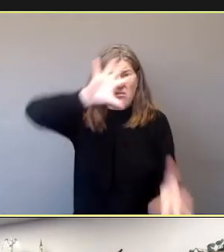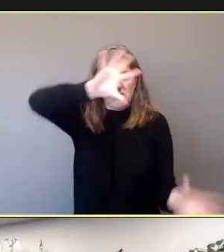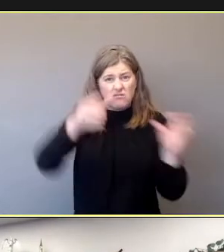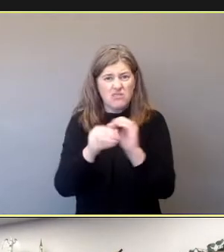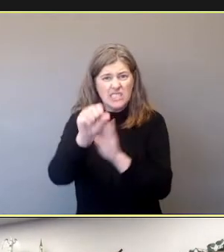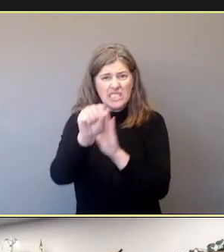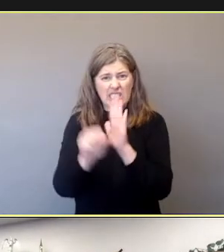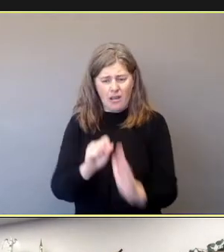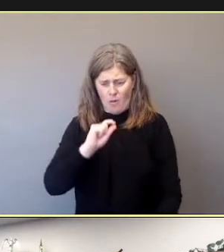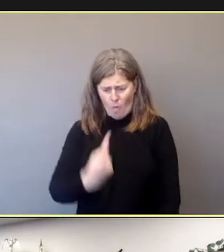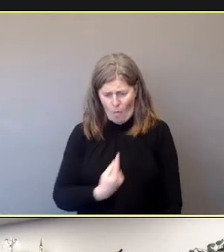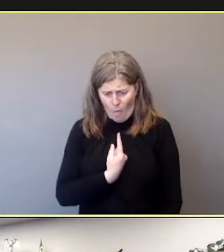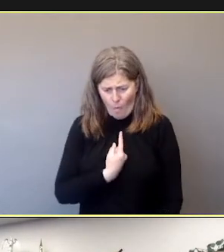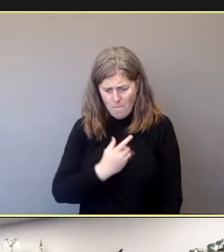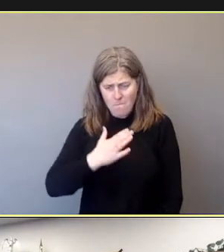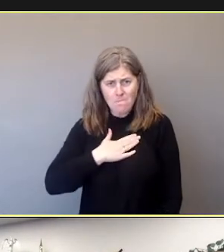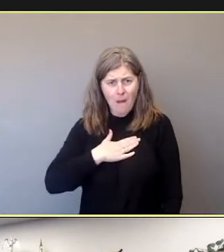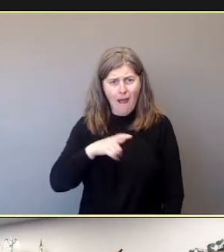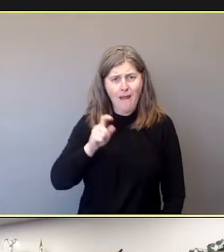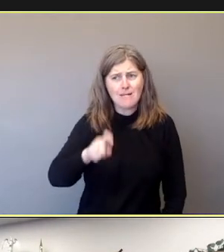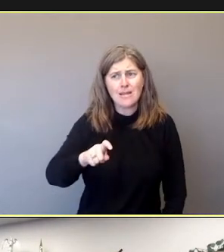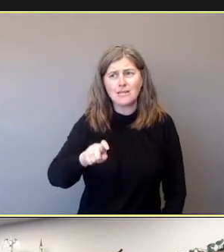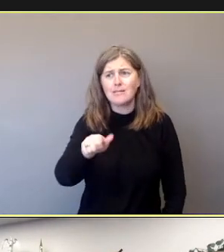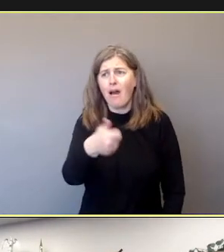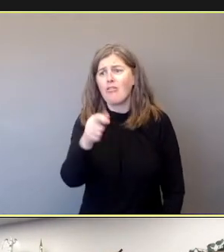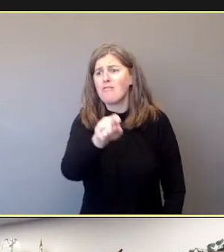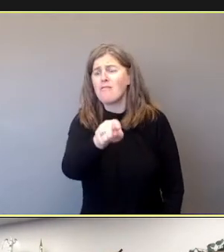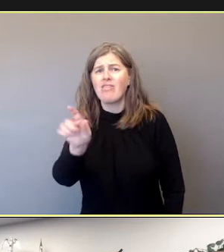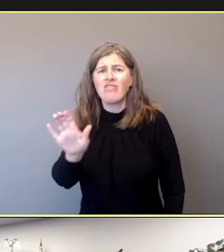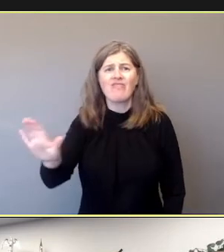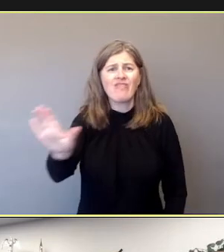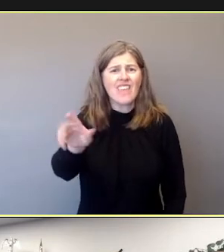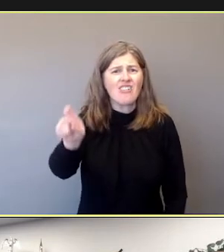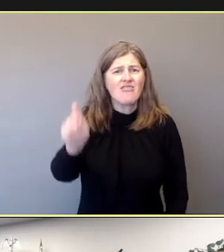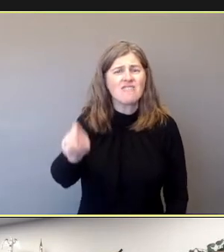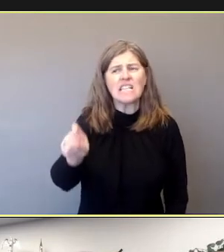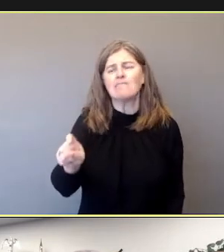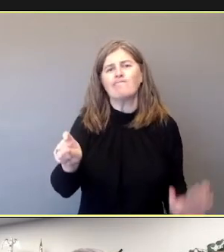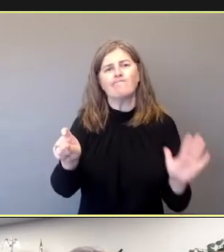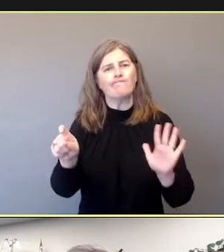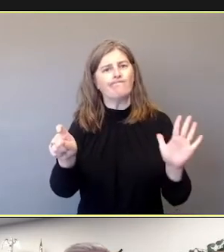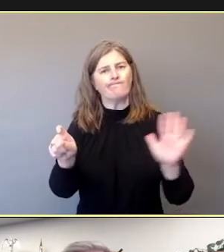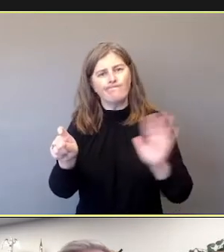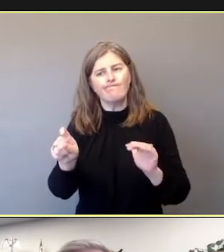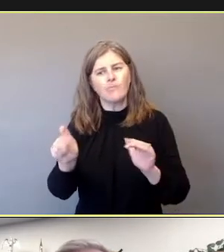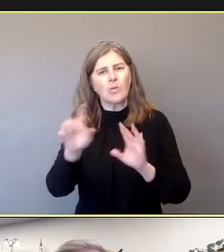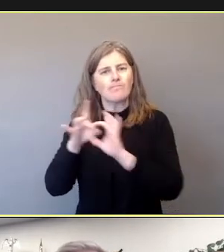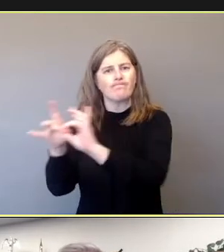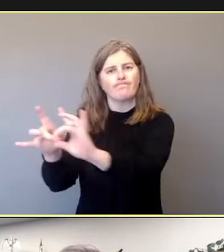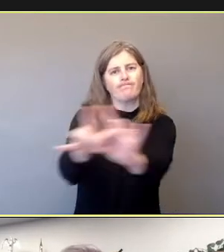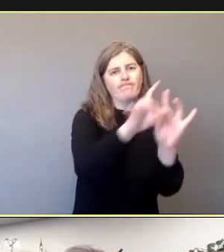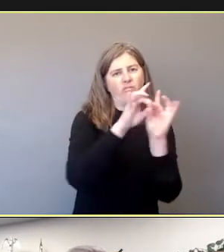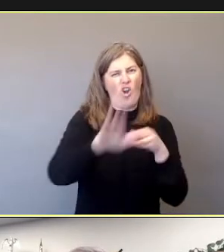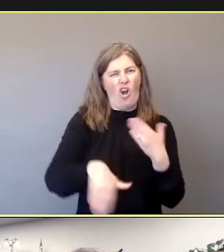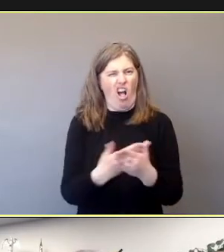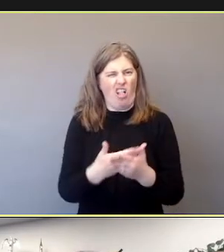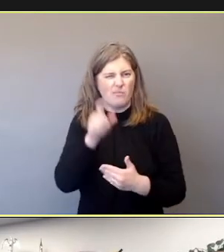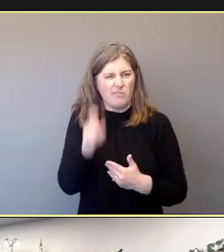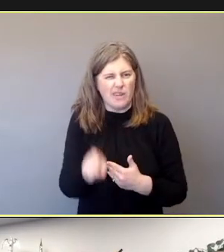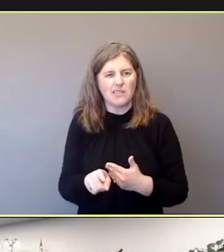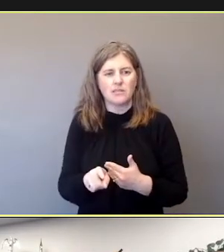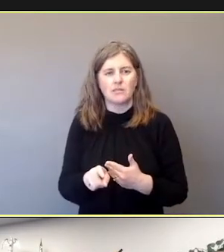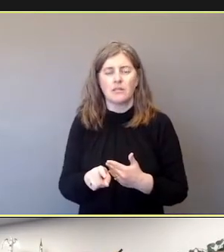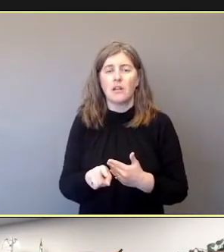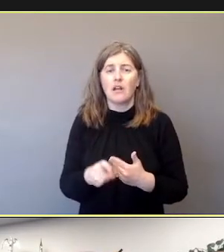our own individual needs to the needs of others, the needs of a community. And, you know, and lastly, I think being